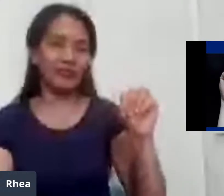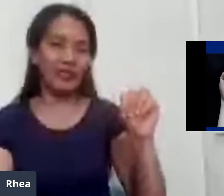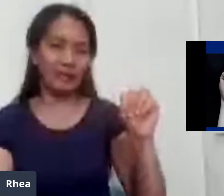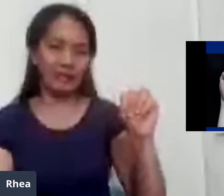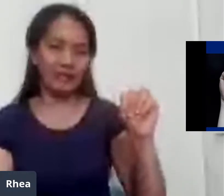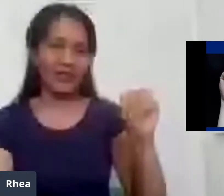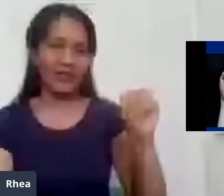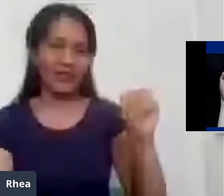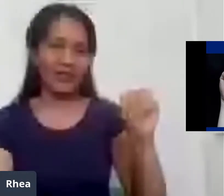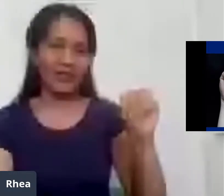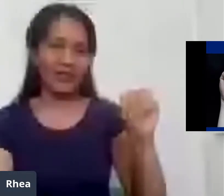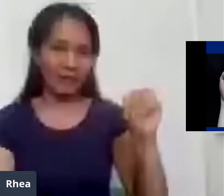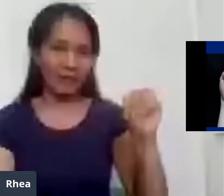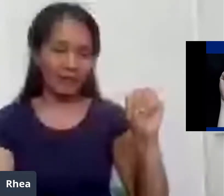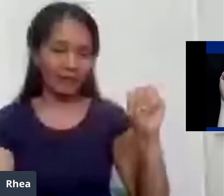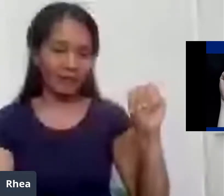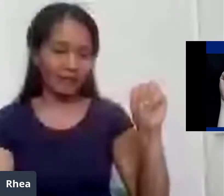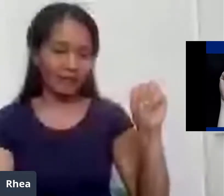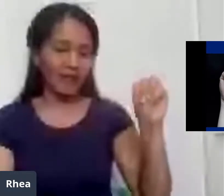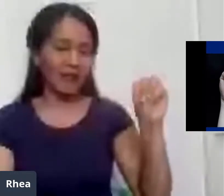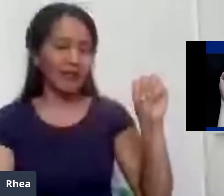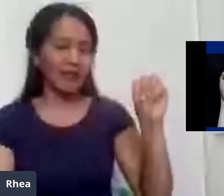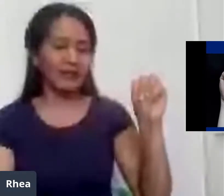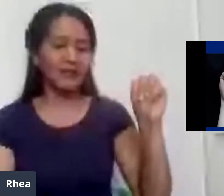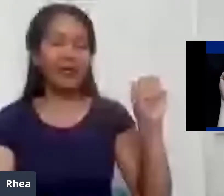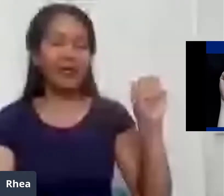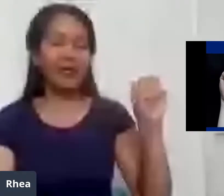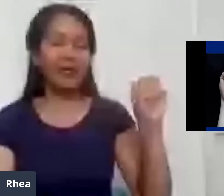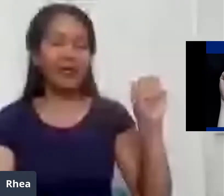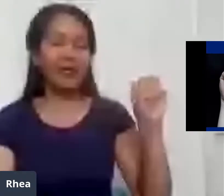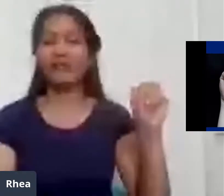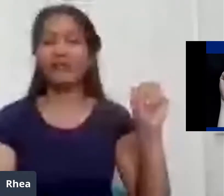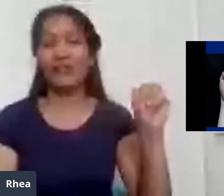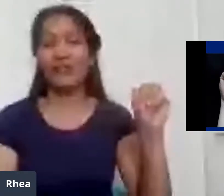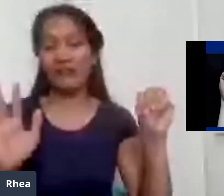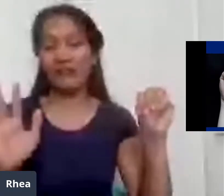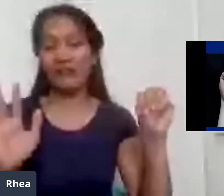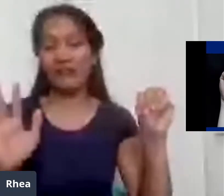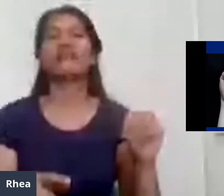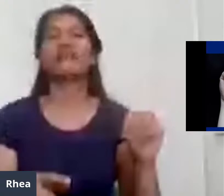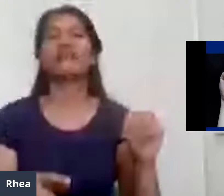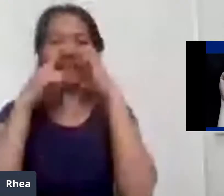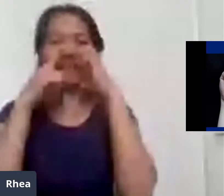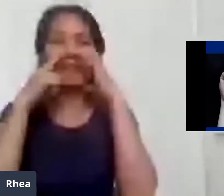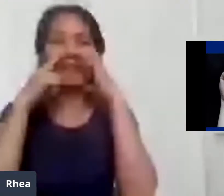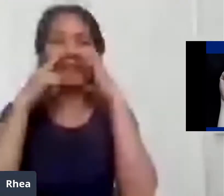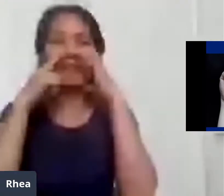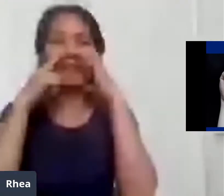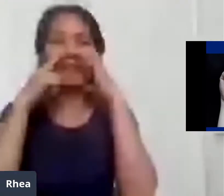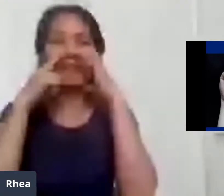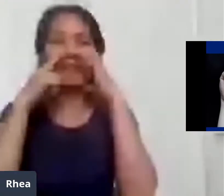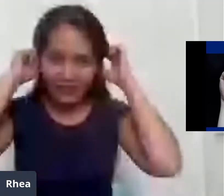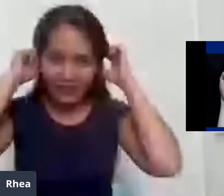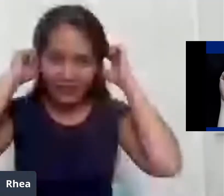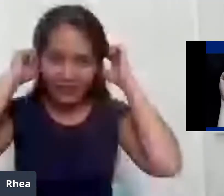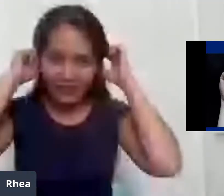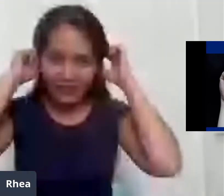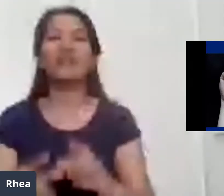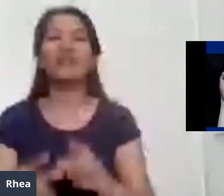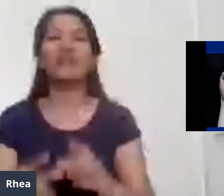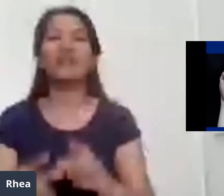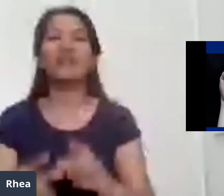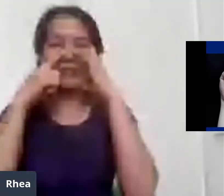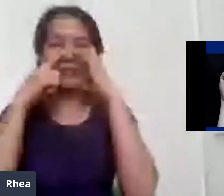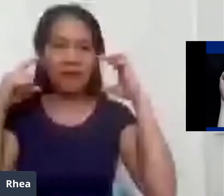ring finger and hold them. That's letter M. Letter M would stand for, alam na,